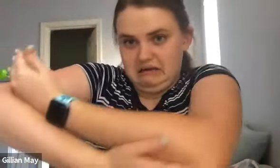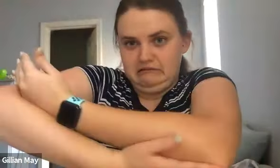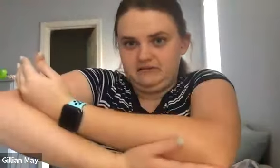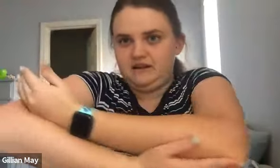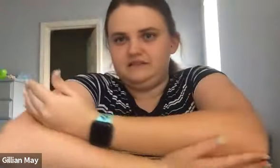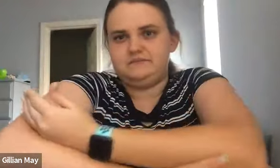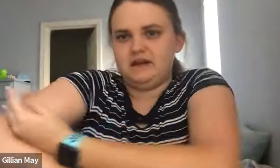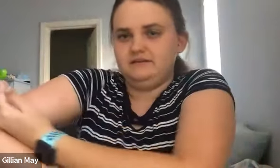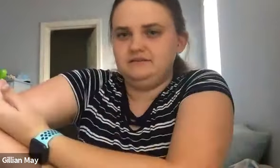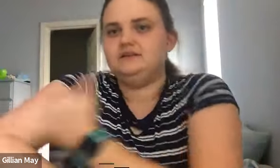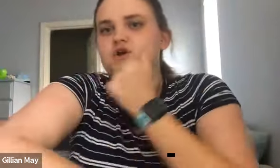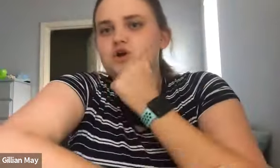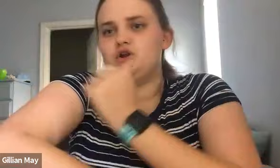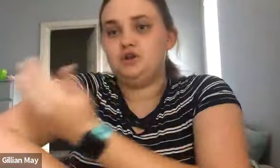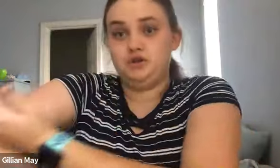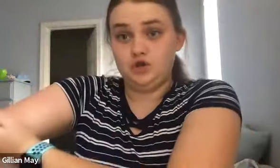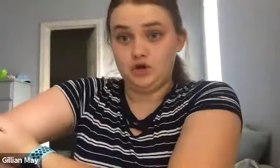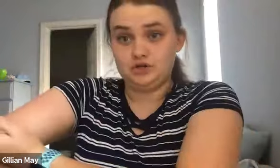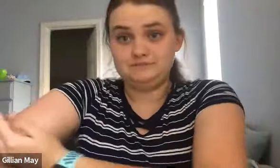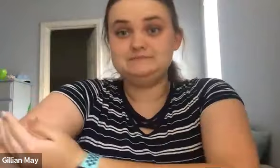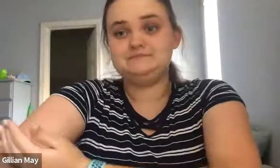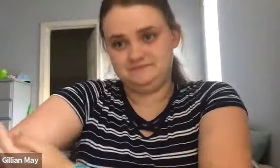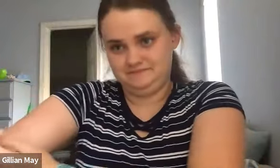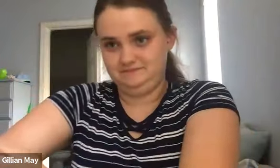Ooh, gotta lift mine. Daughter.